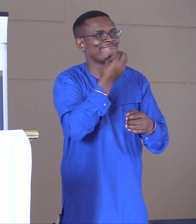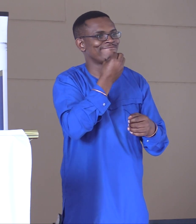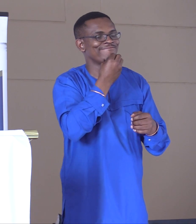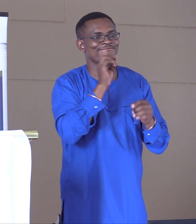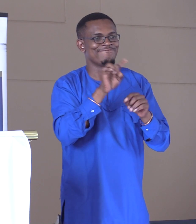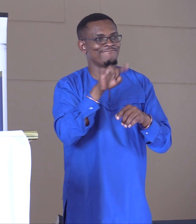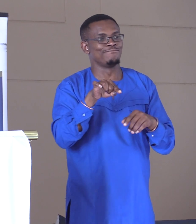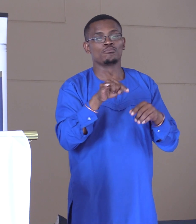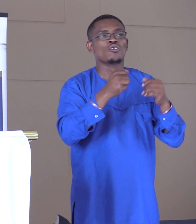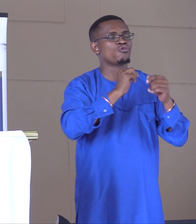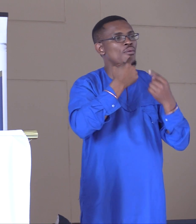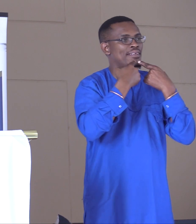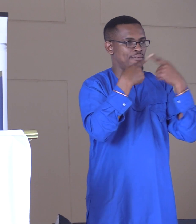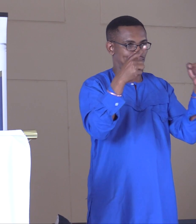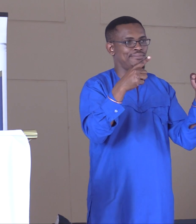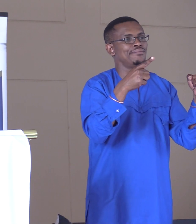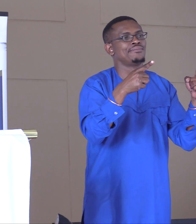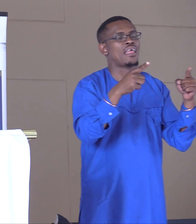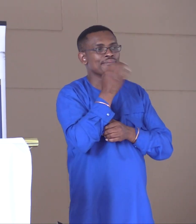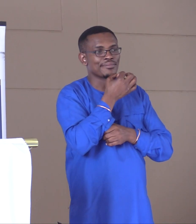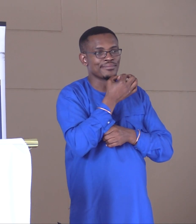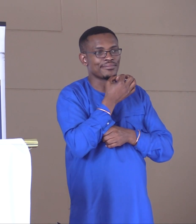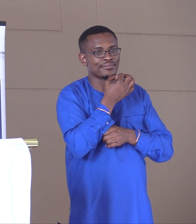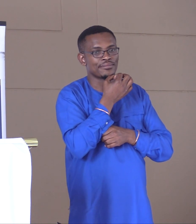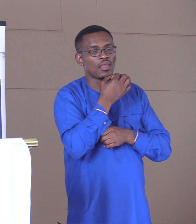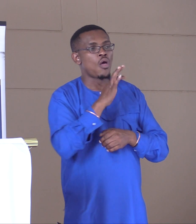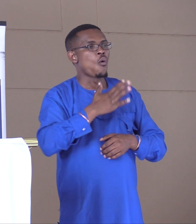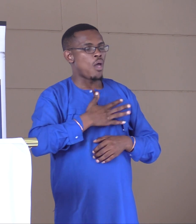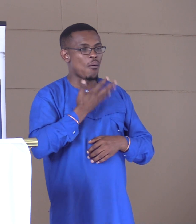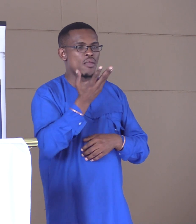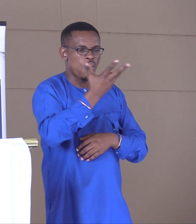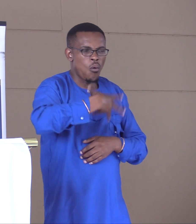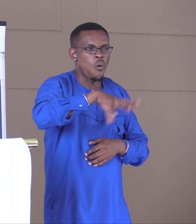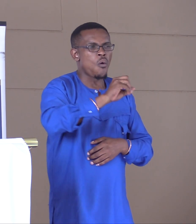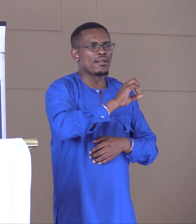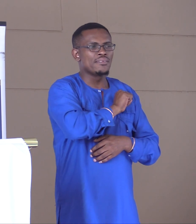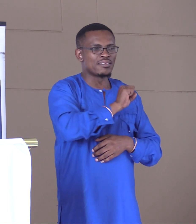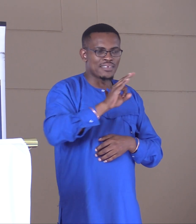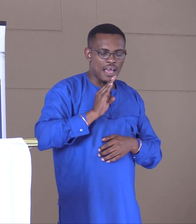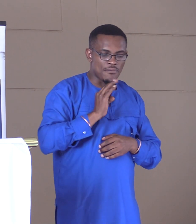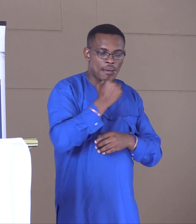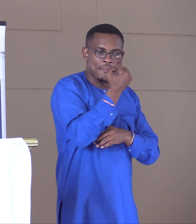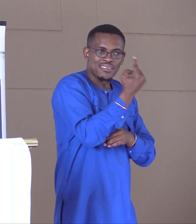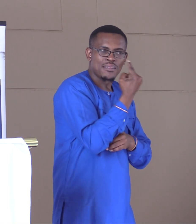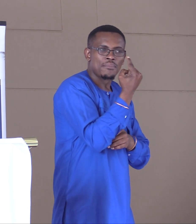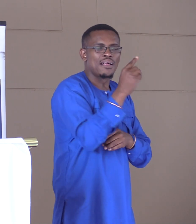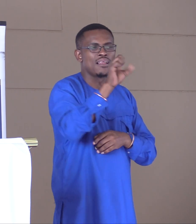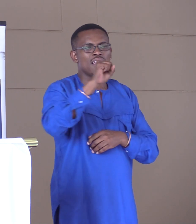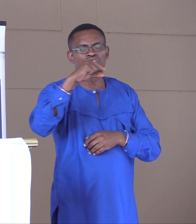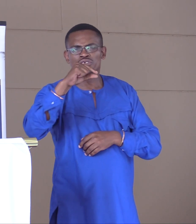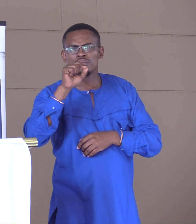And the announcement are as follows in terms of refreshments. We want all staff members, principal,